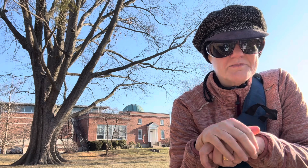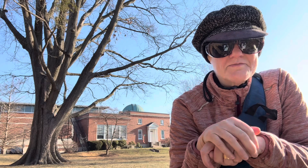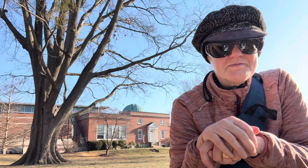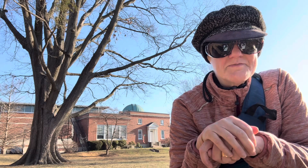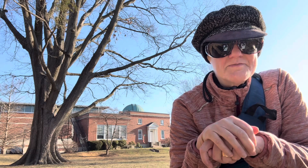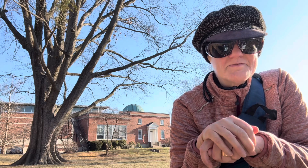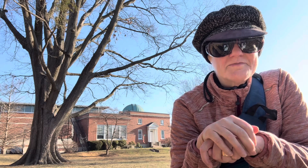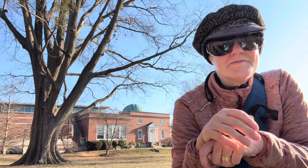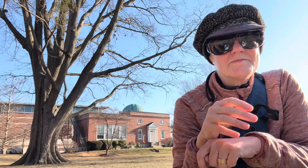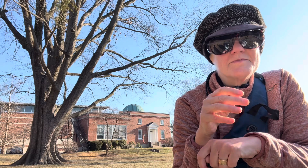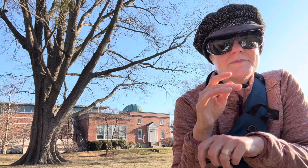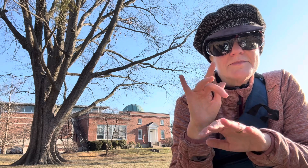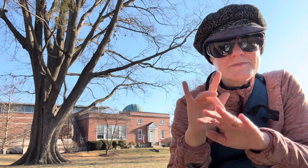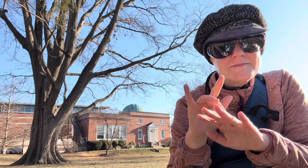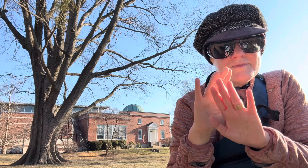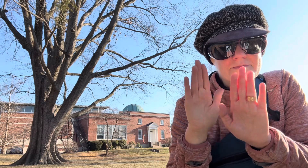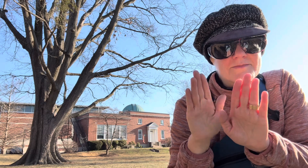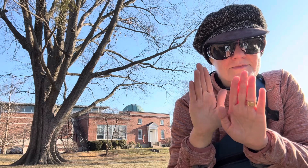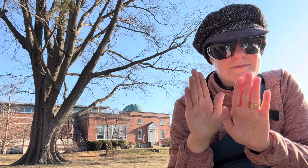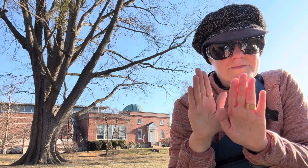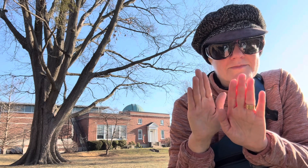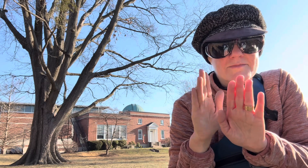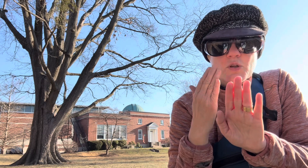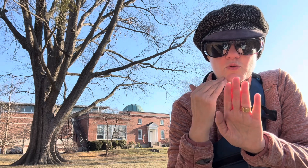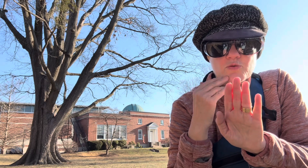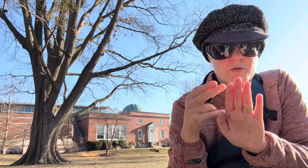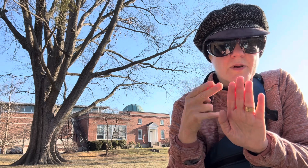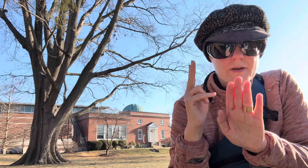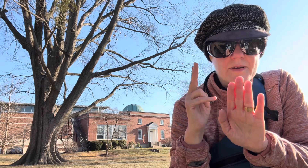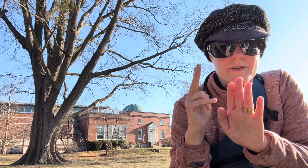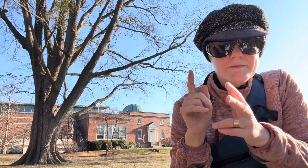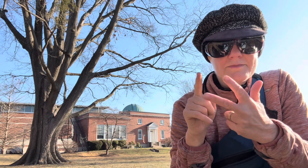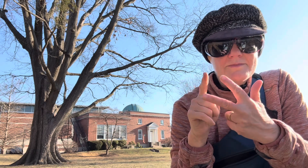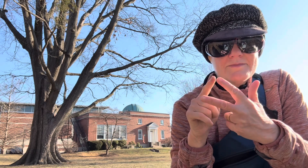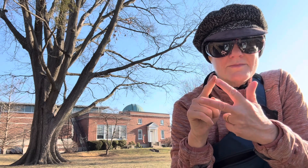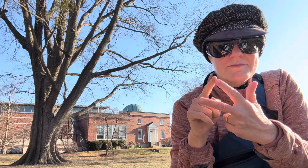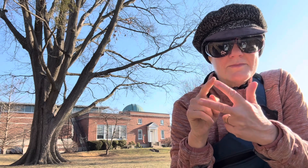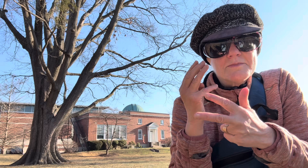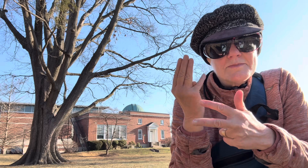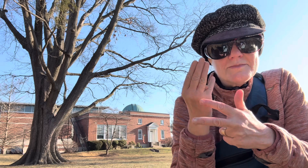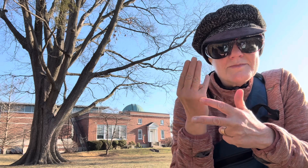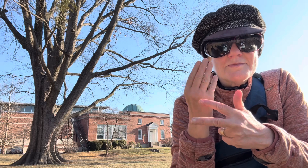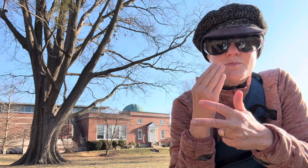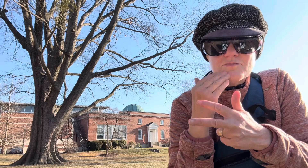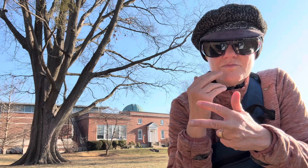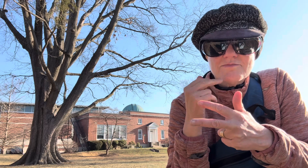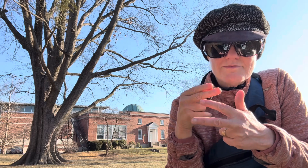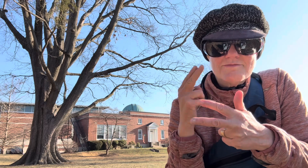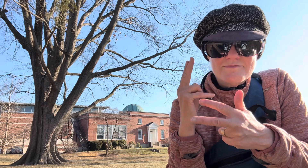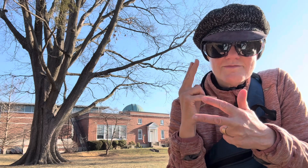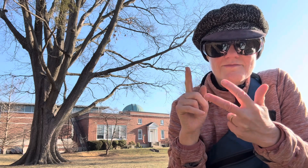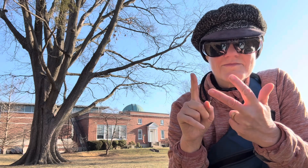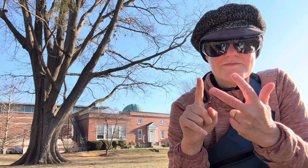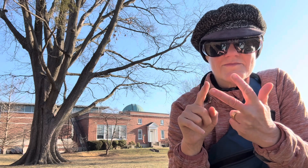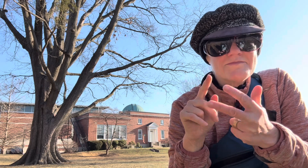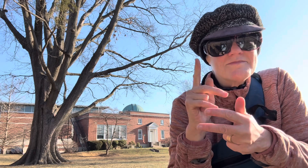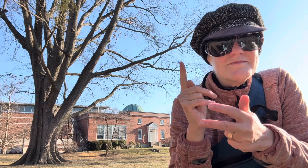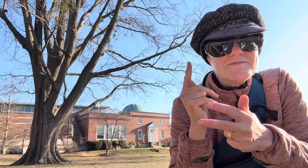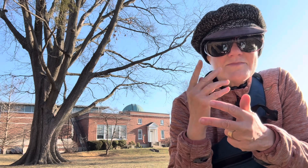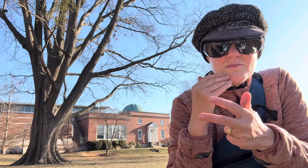are going to cause his sugar to be high. Sunday, his sugar is also going to be high. Monday, it'll be high. And Tuesday, it'll be